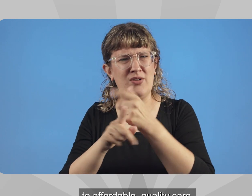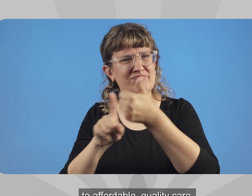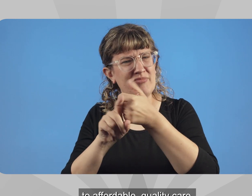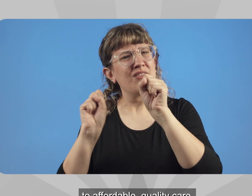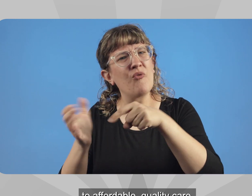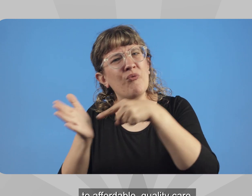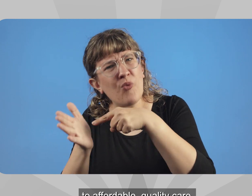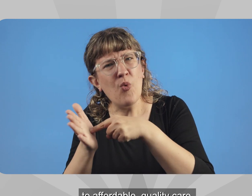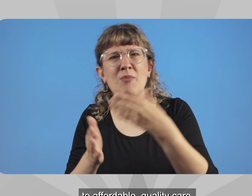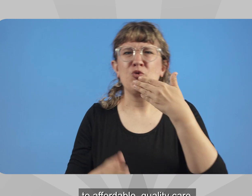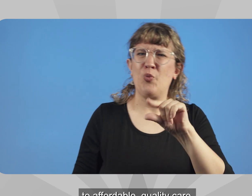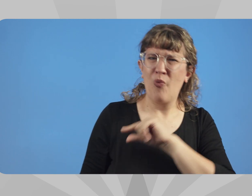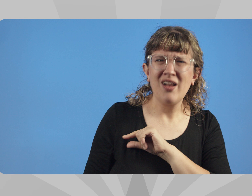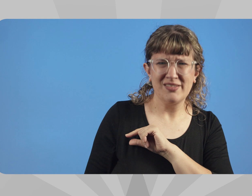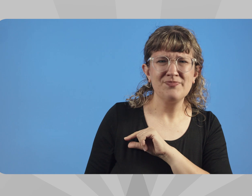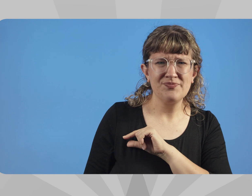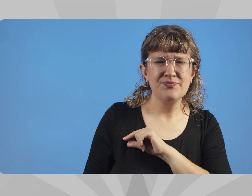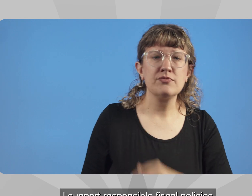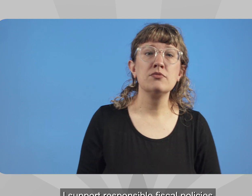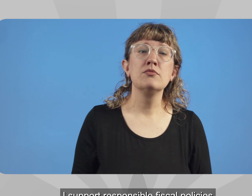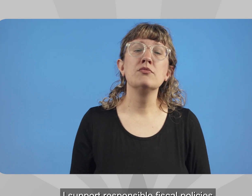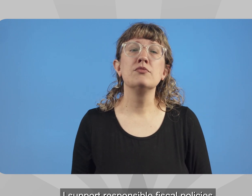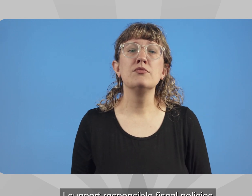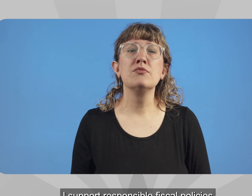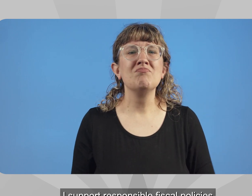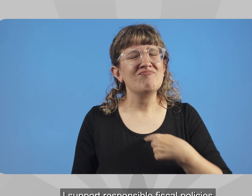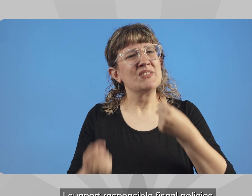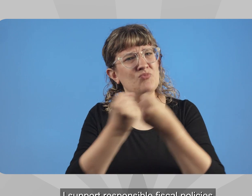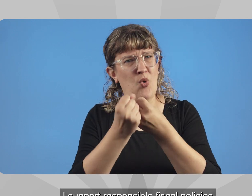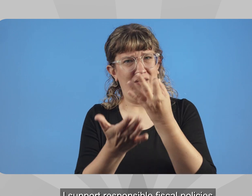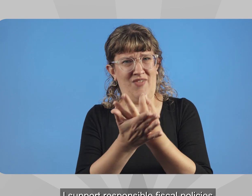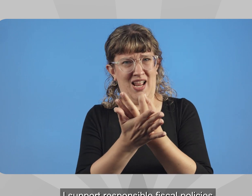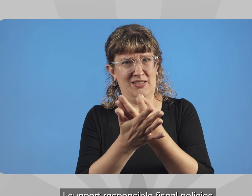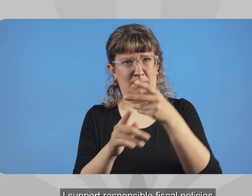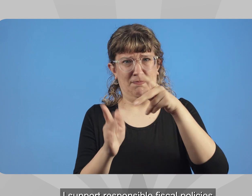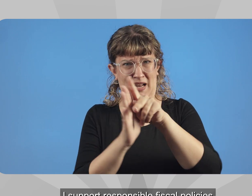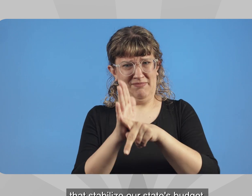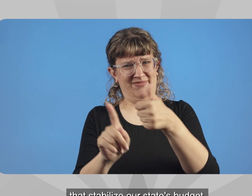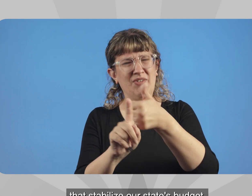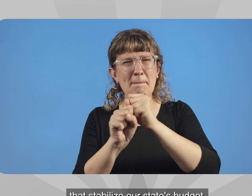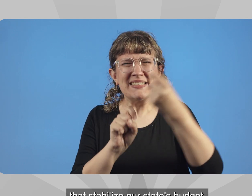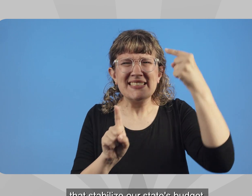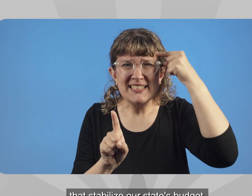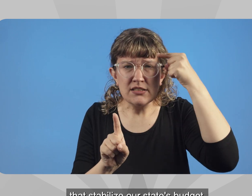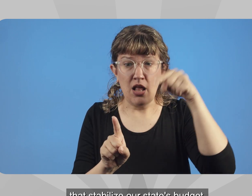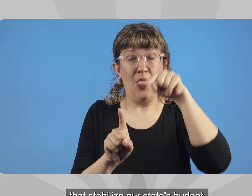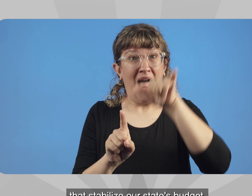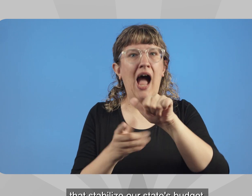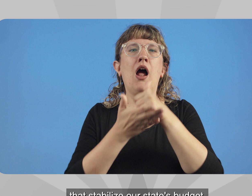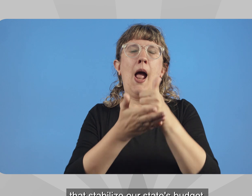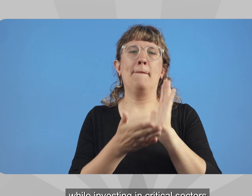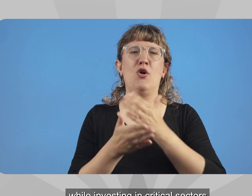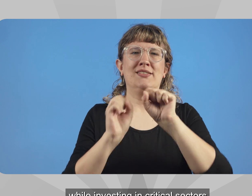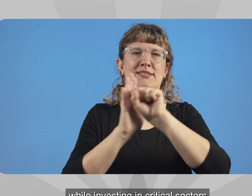to affordable, quality care. I support responsible fiscal policies that stabilize our state's